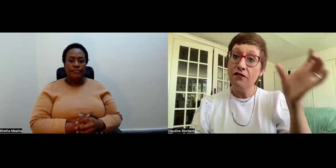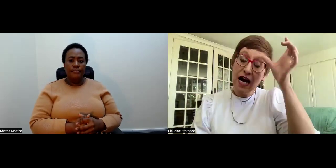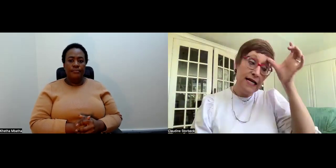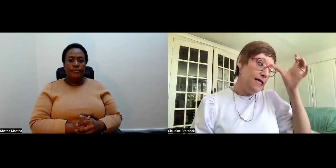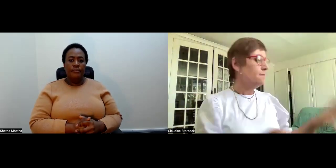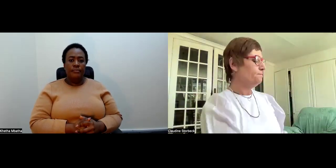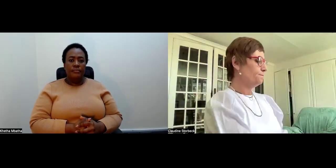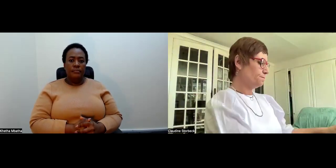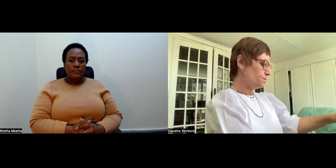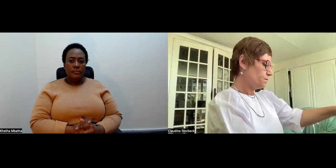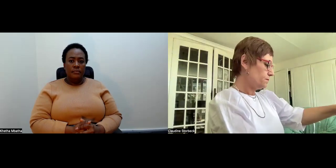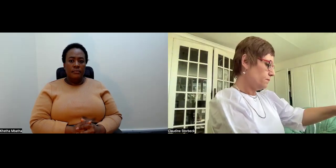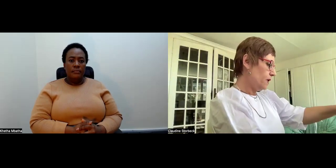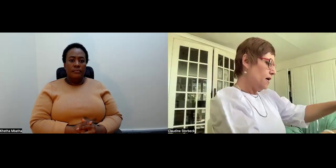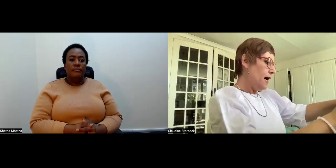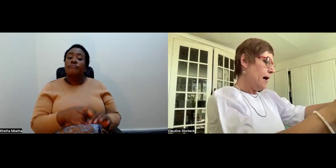And then finally,